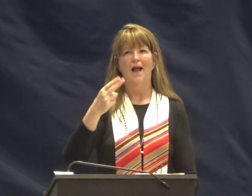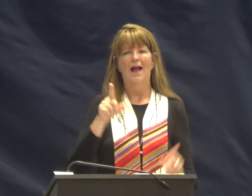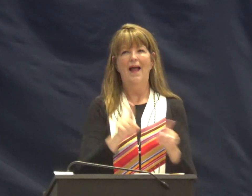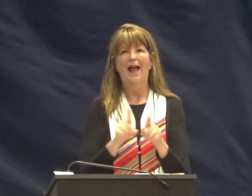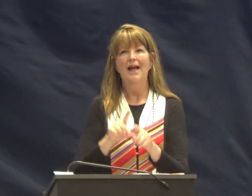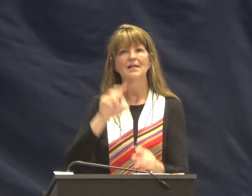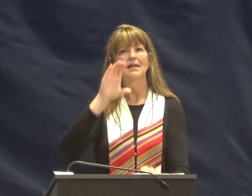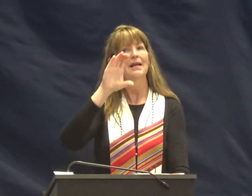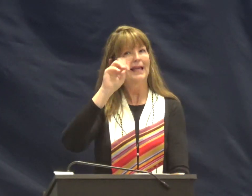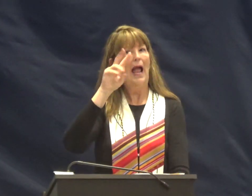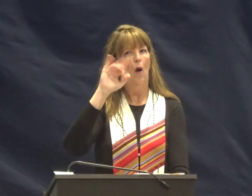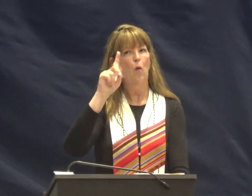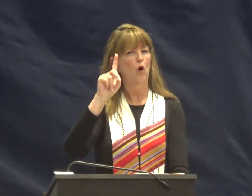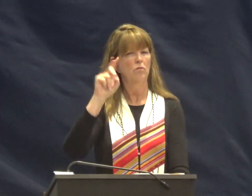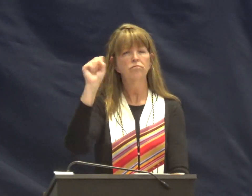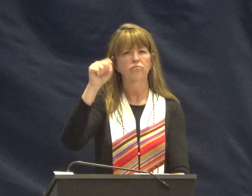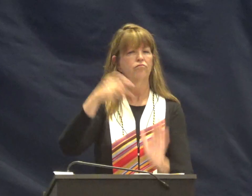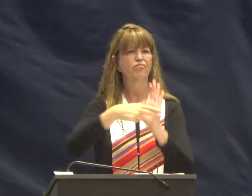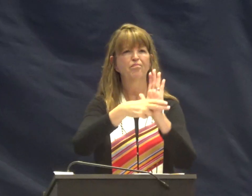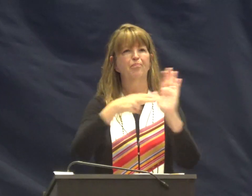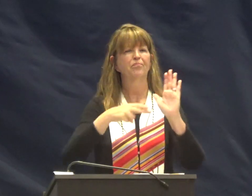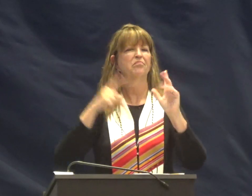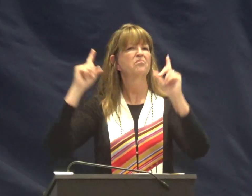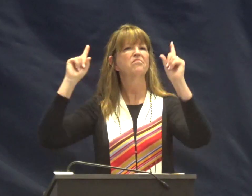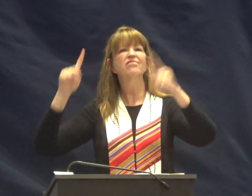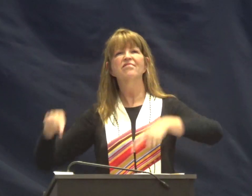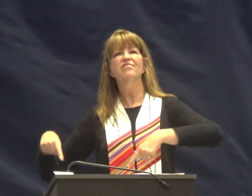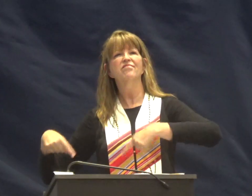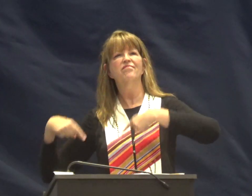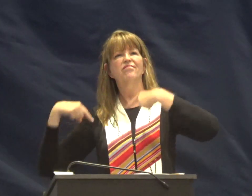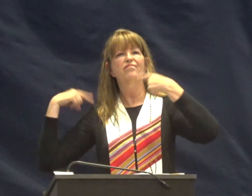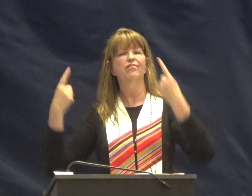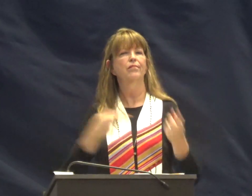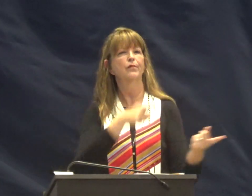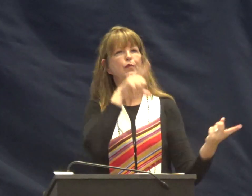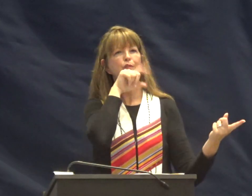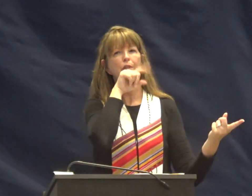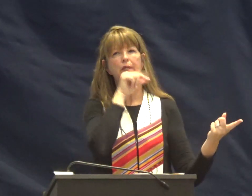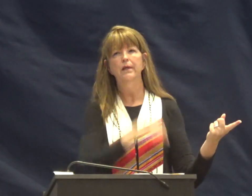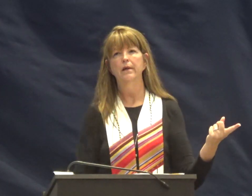You know, the church historically has judged Jonah and deemed him a coward